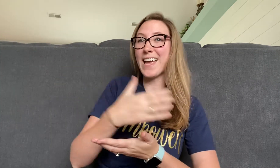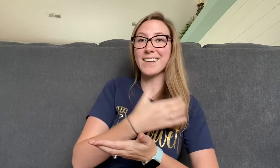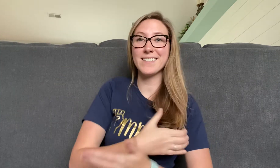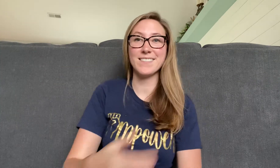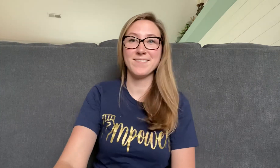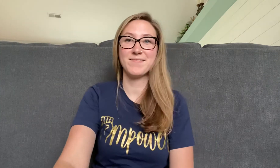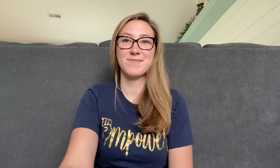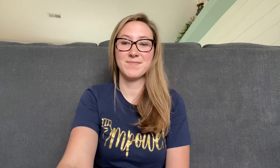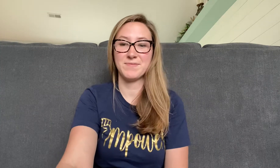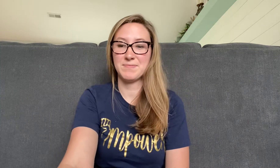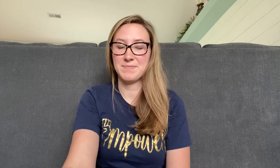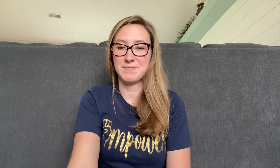collect,